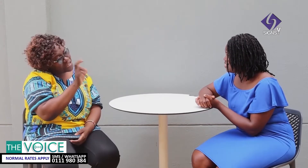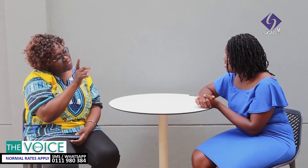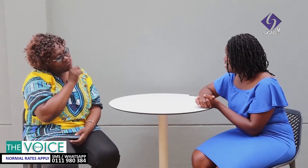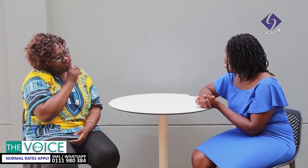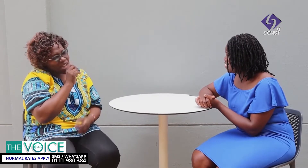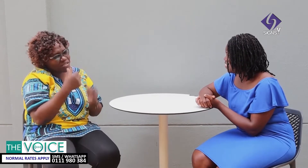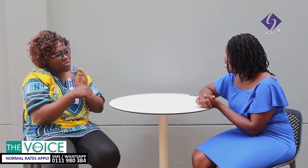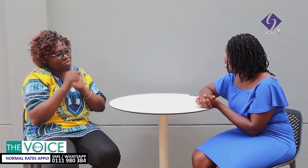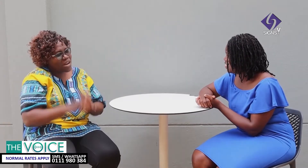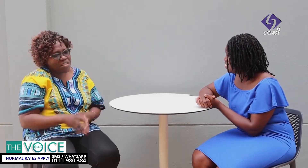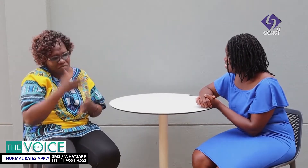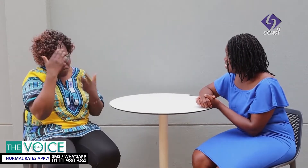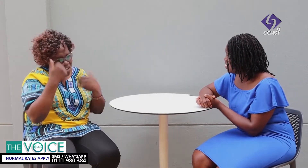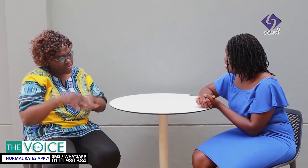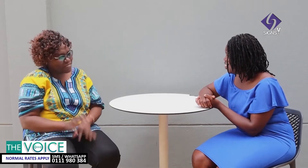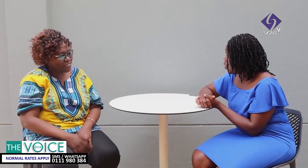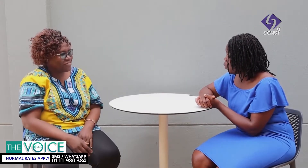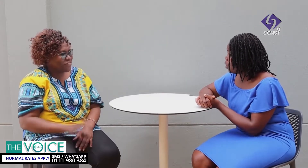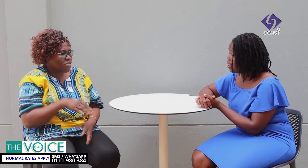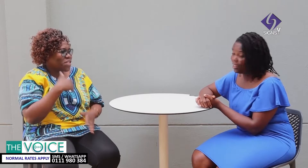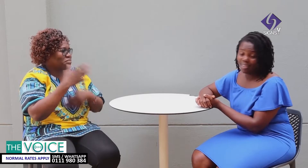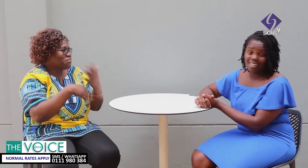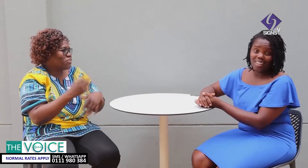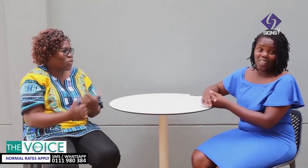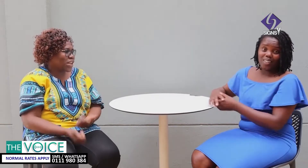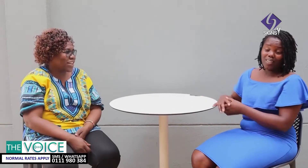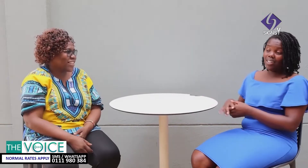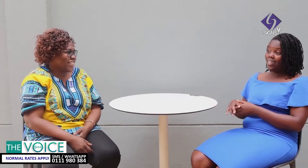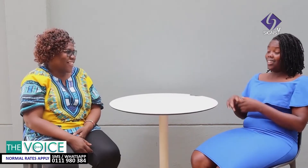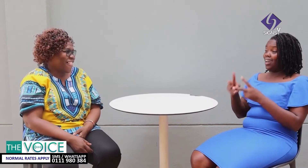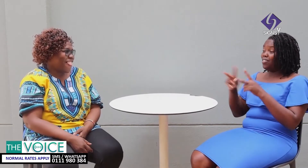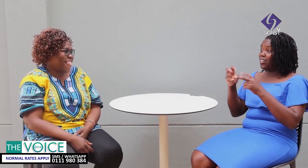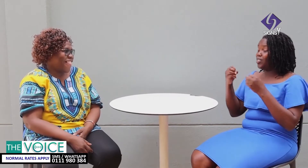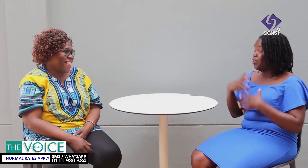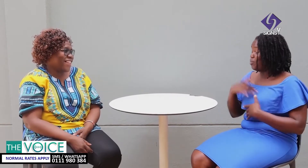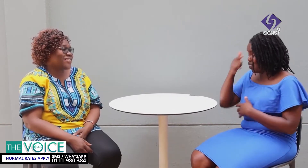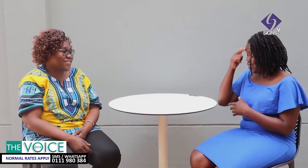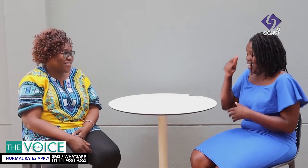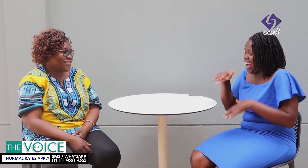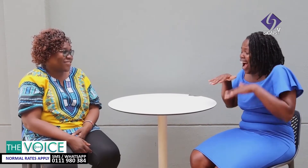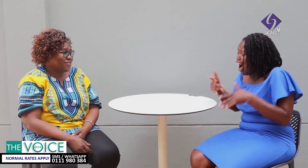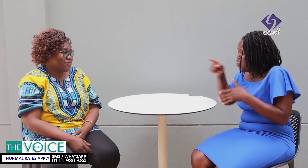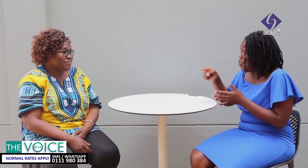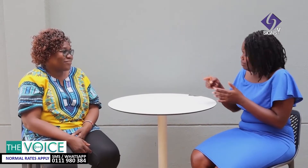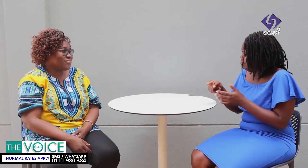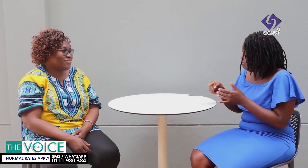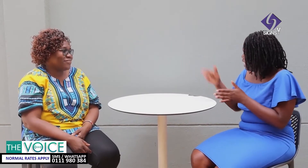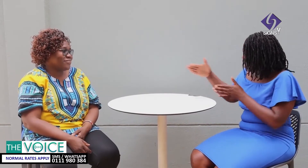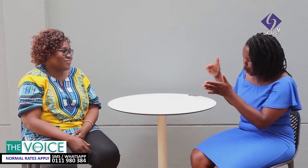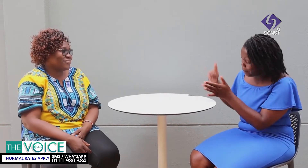all they wanted was not to have deaf child, and maybe they thought it would be a burden. And they saw that everything was well and my life was moving